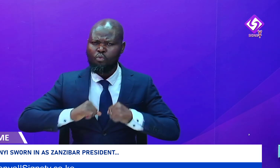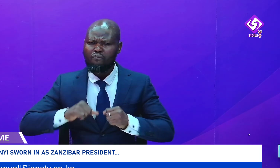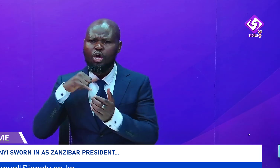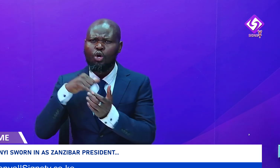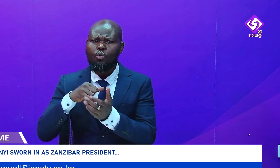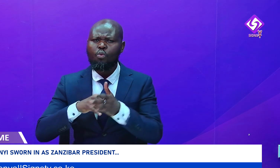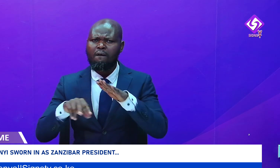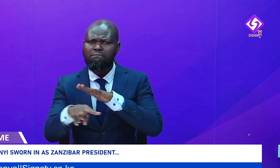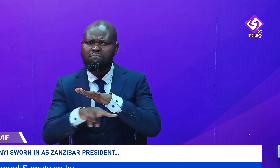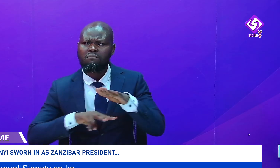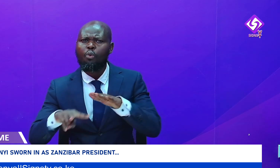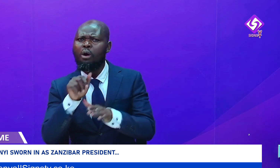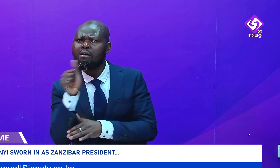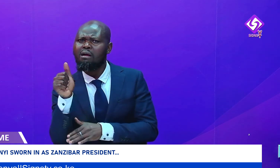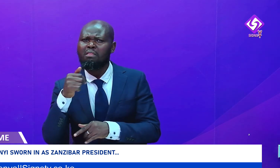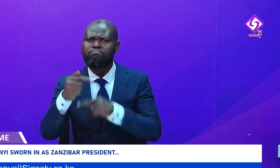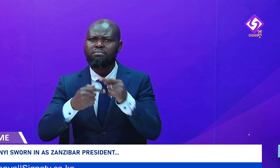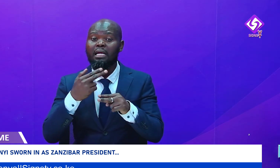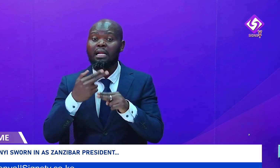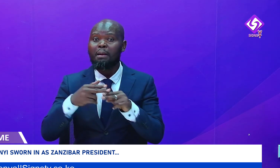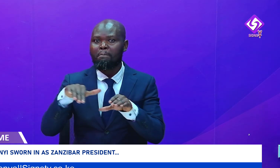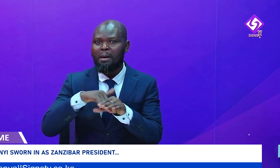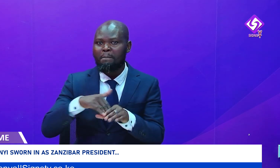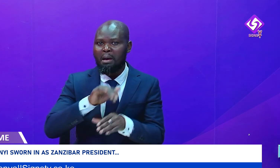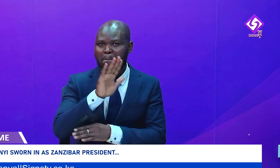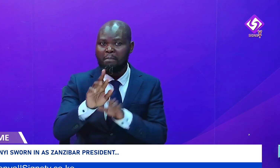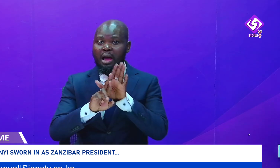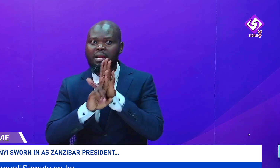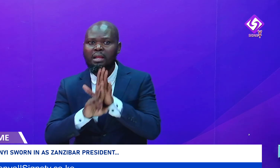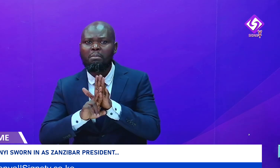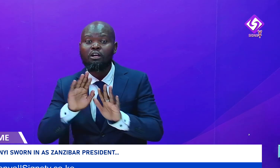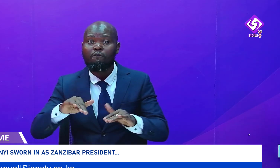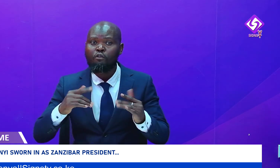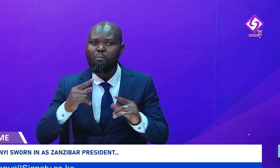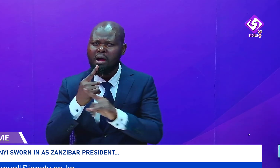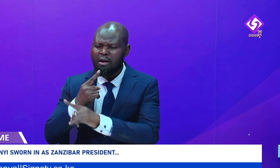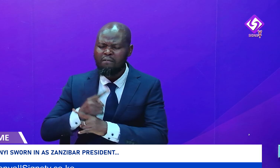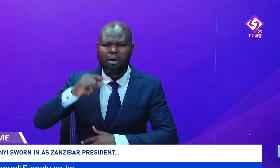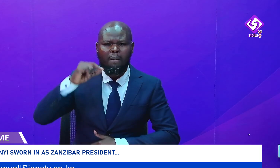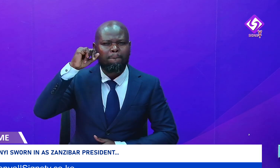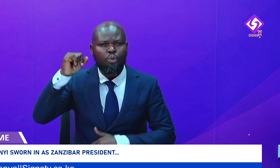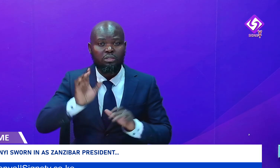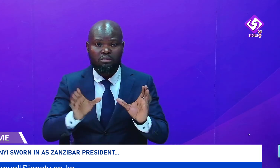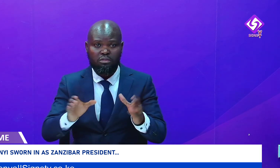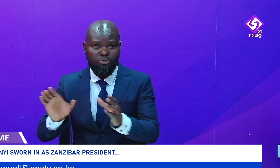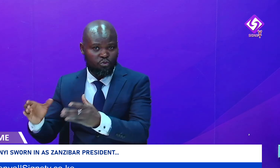Philip Mpango, cabinet members, and representatives from various political